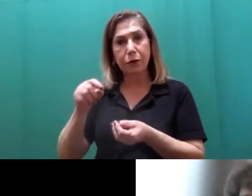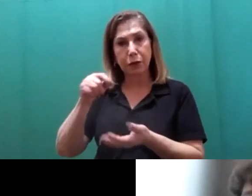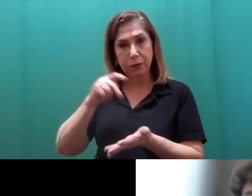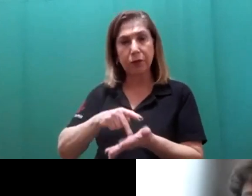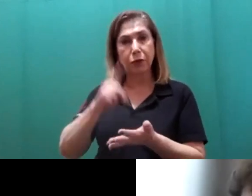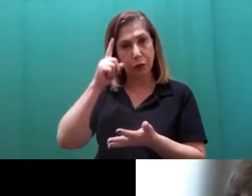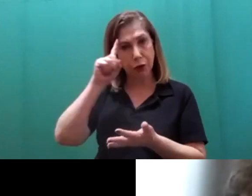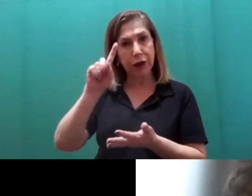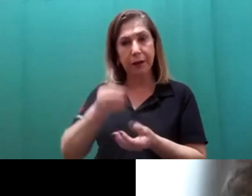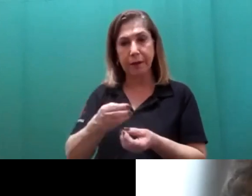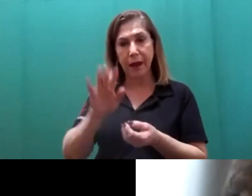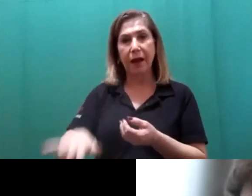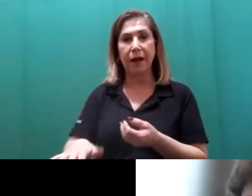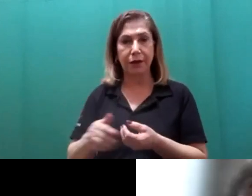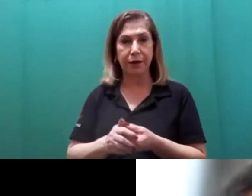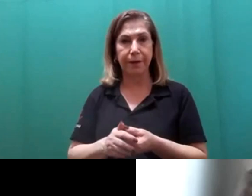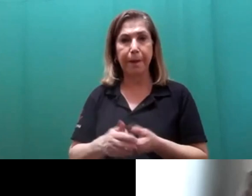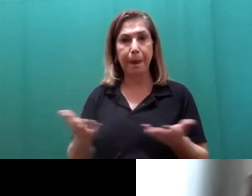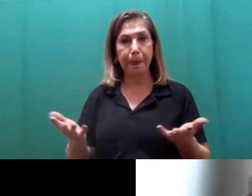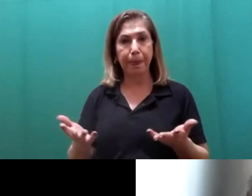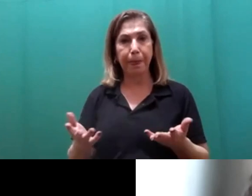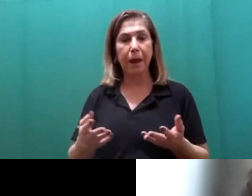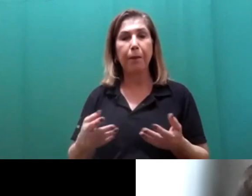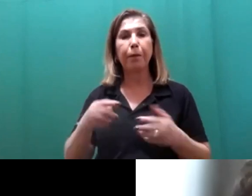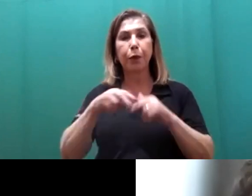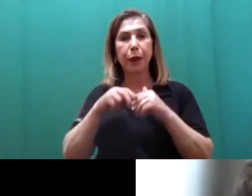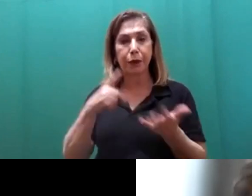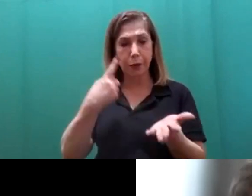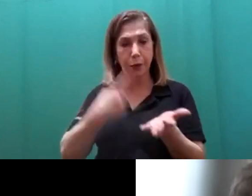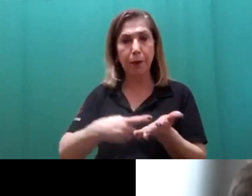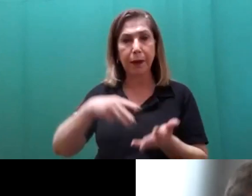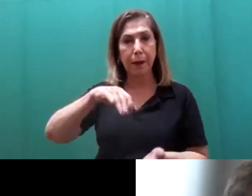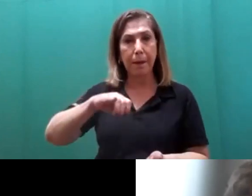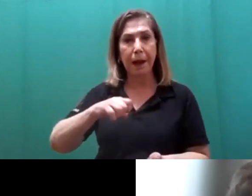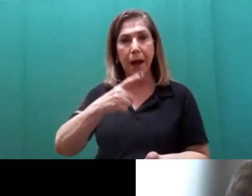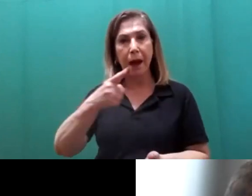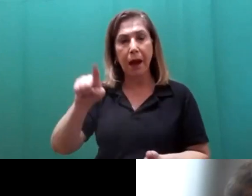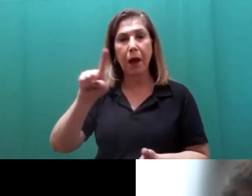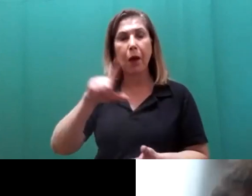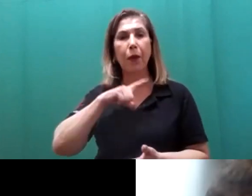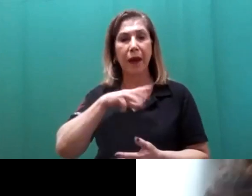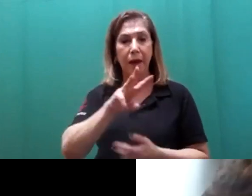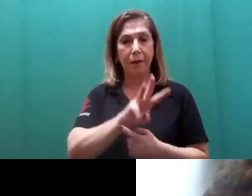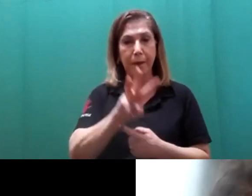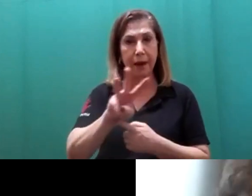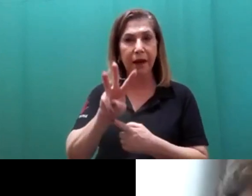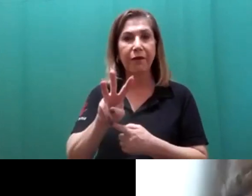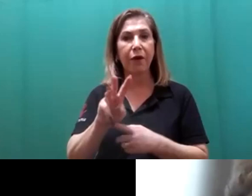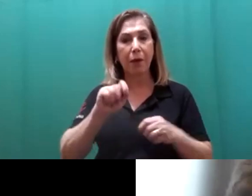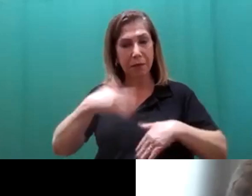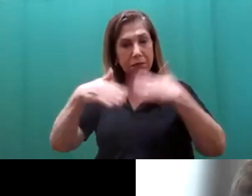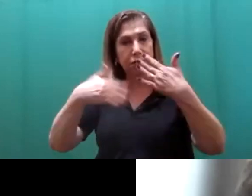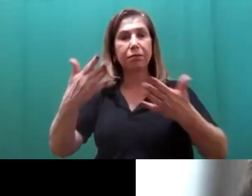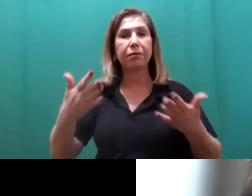that might be implemented, with differences, of course, with adaptation in your